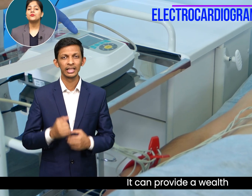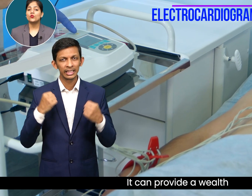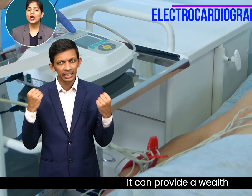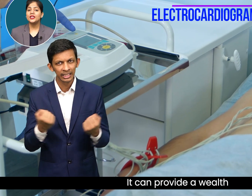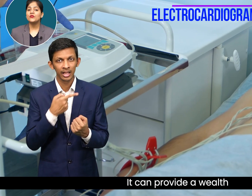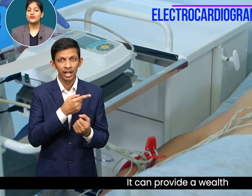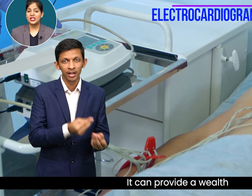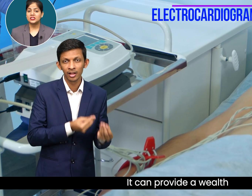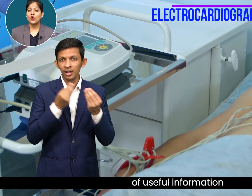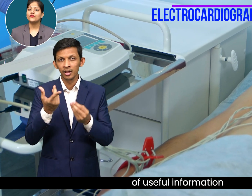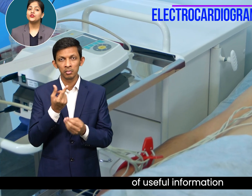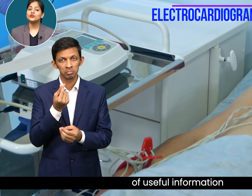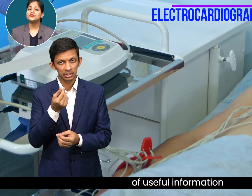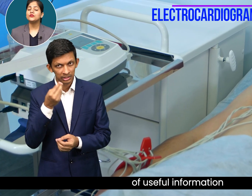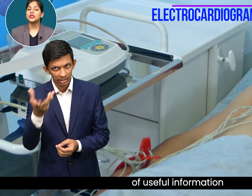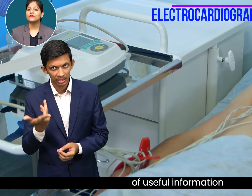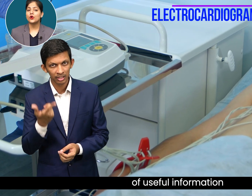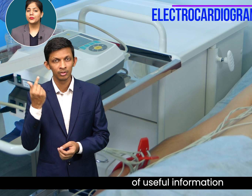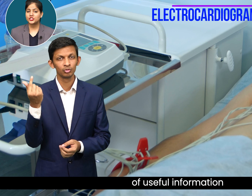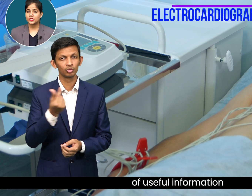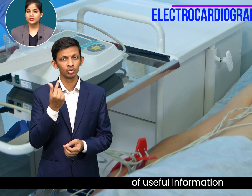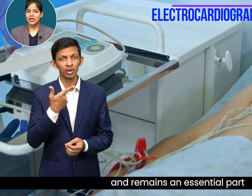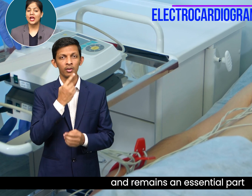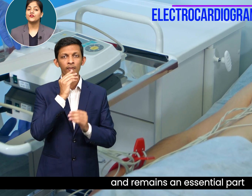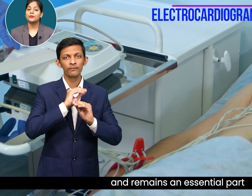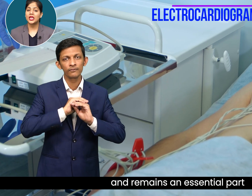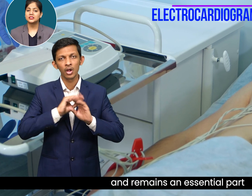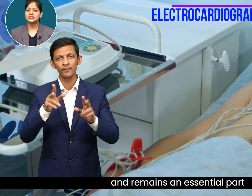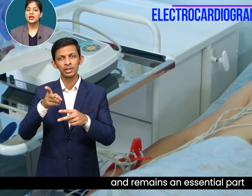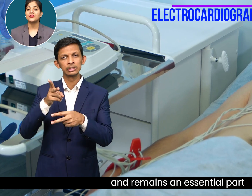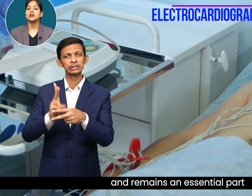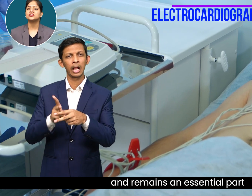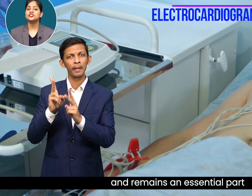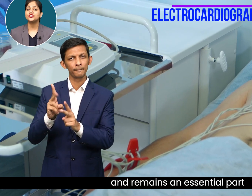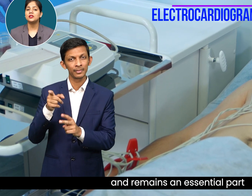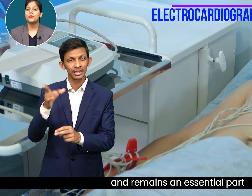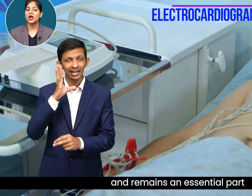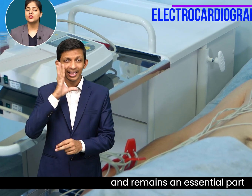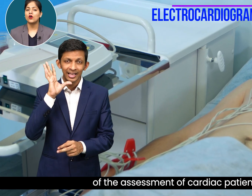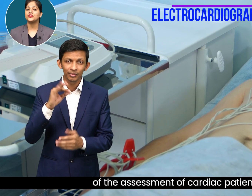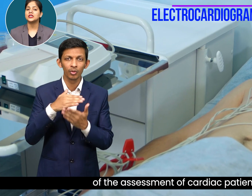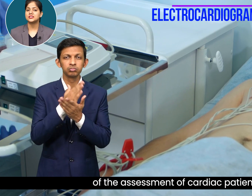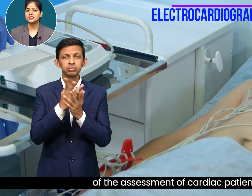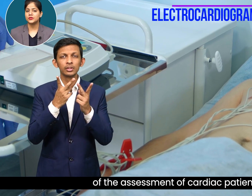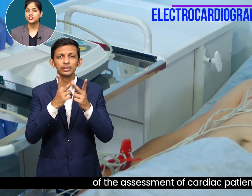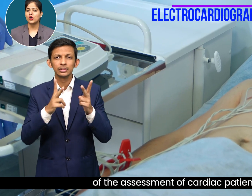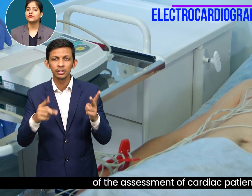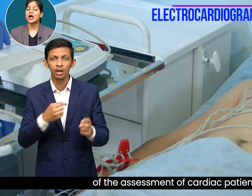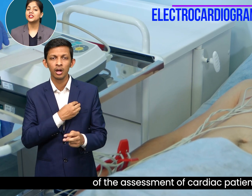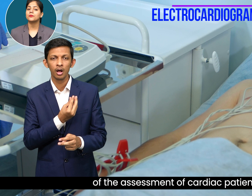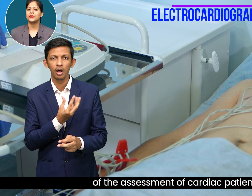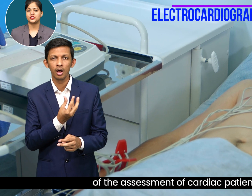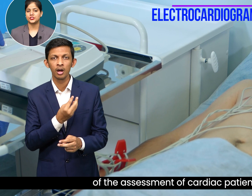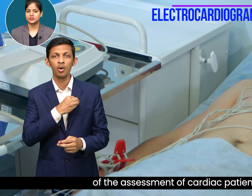It can provide a wealth of useful information and remains an essential part of the assessment